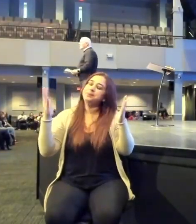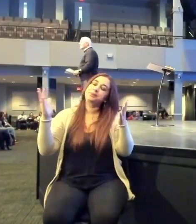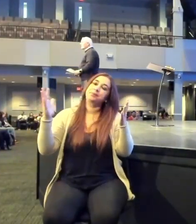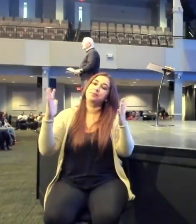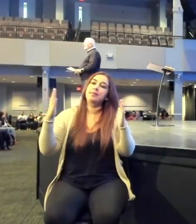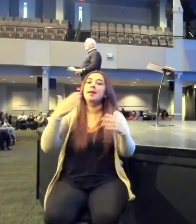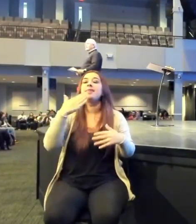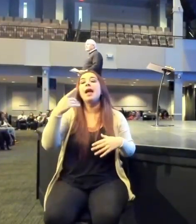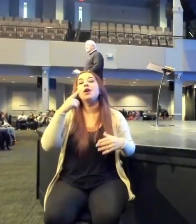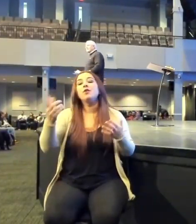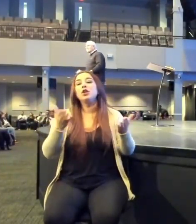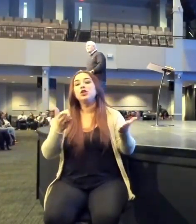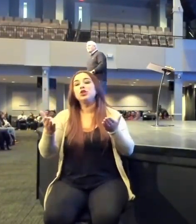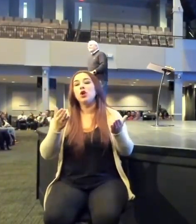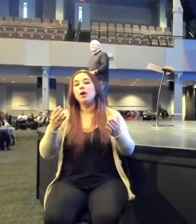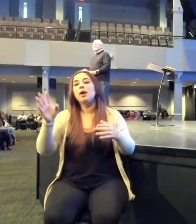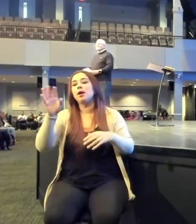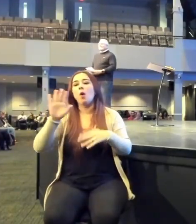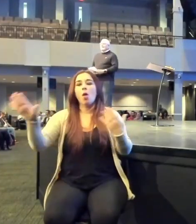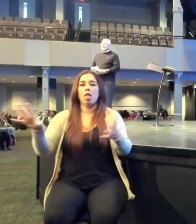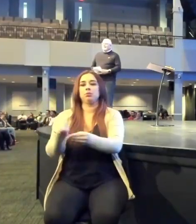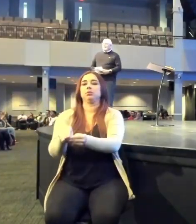Thank you for serving our nation,